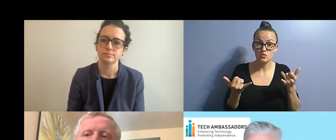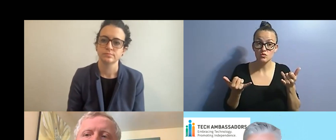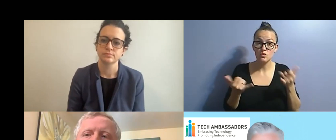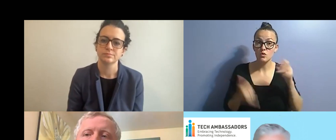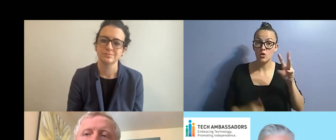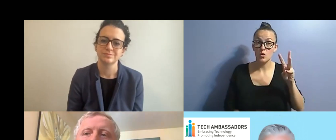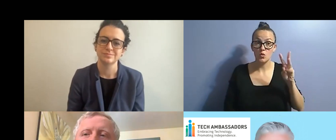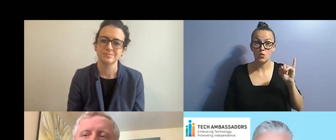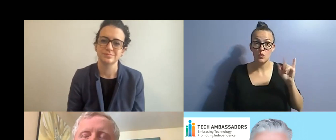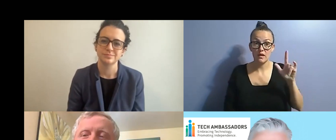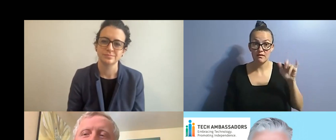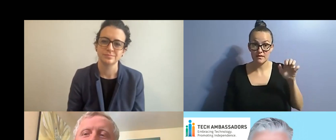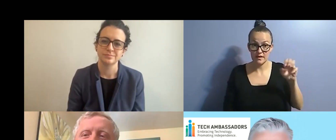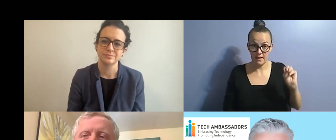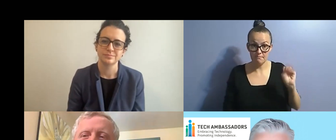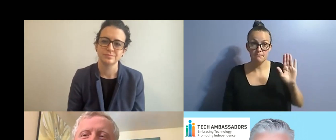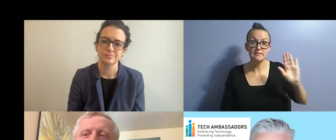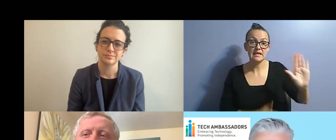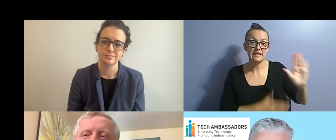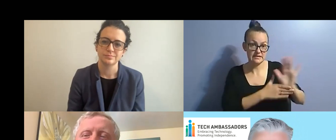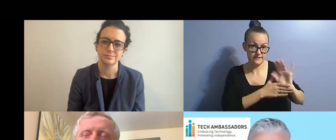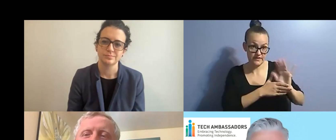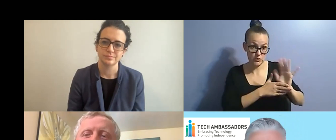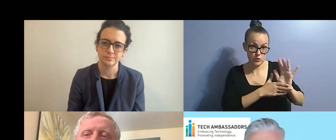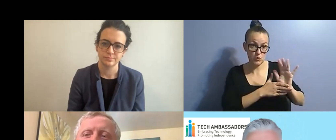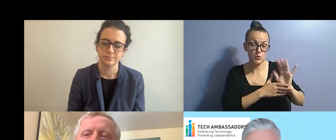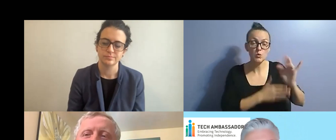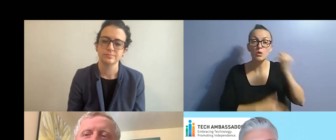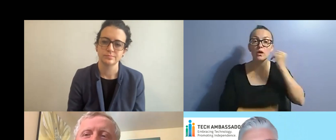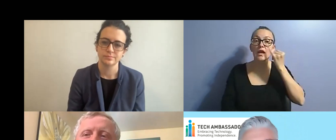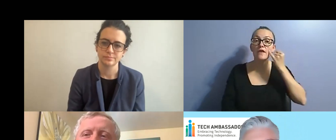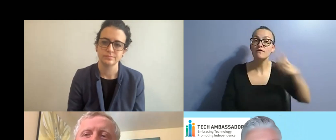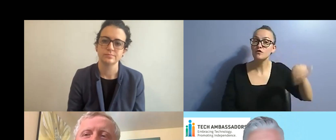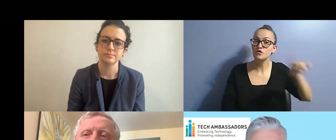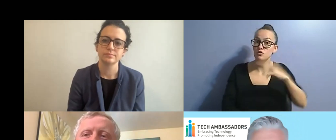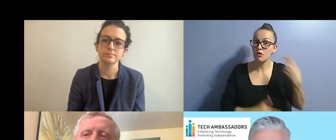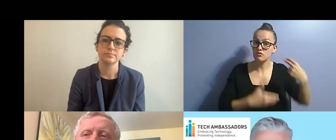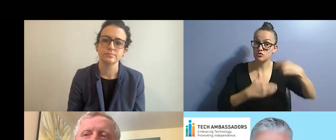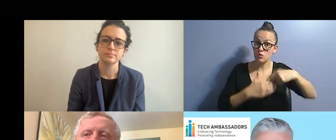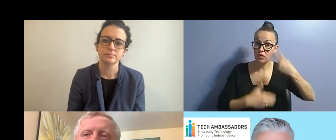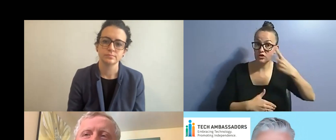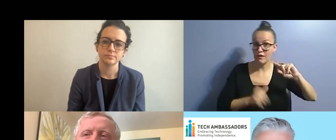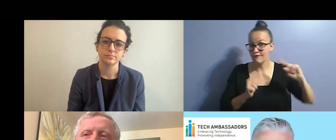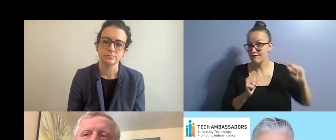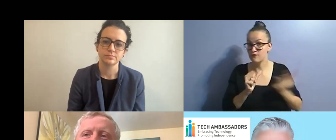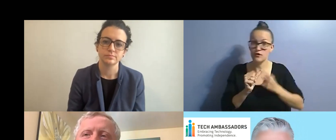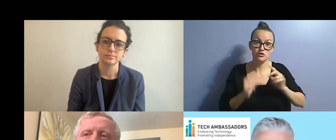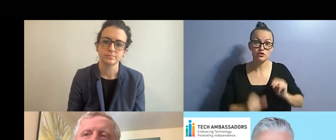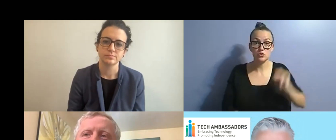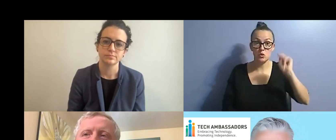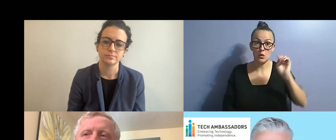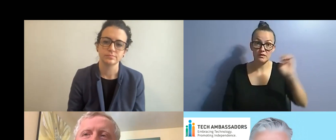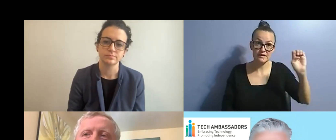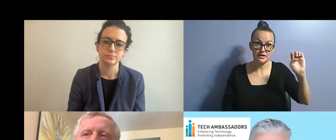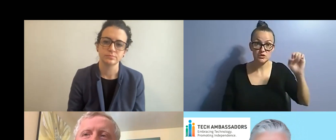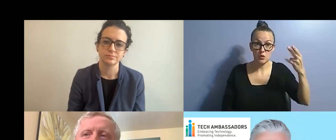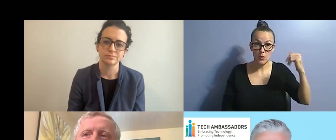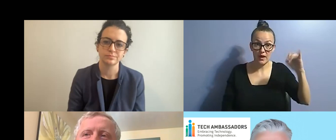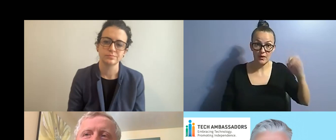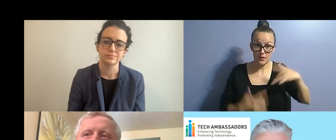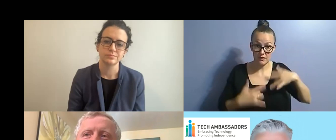William's video. So if you joined us for our first Northeast Ohio event, you might remember William. He was a high school